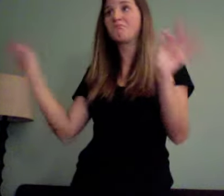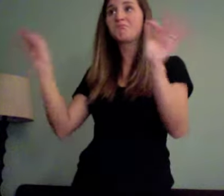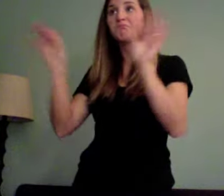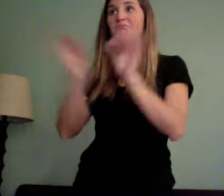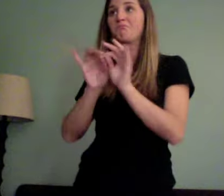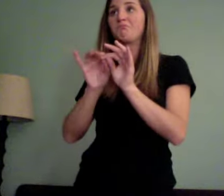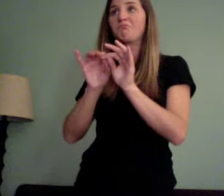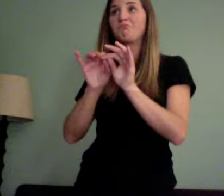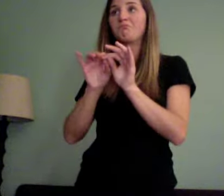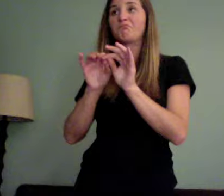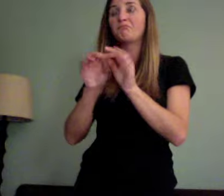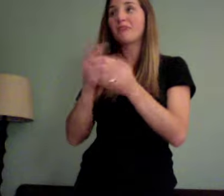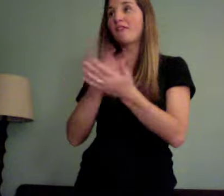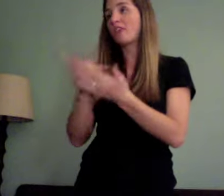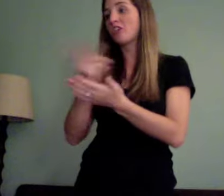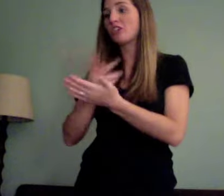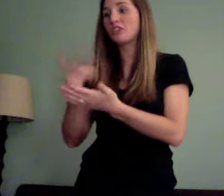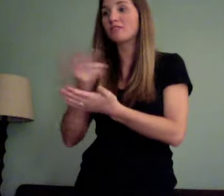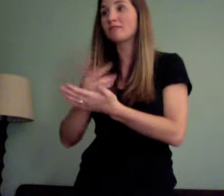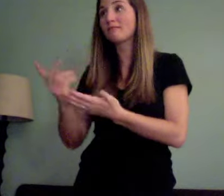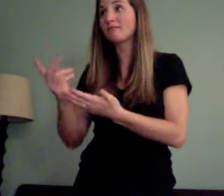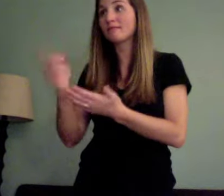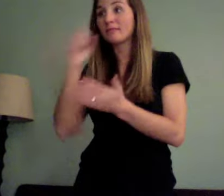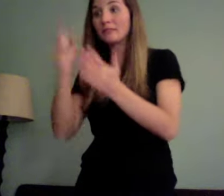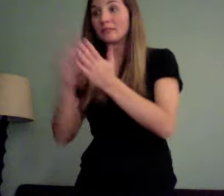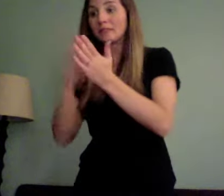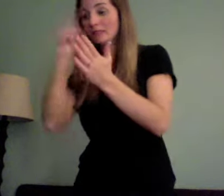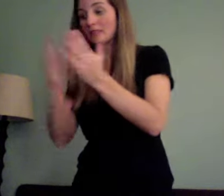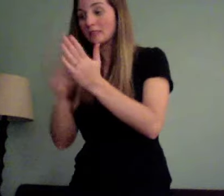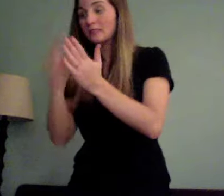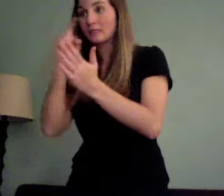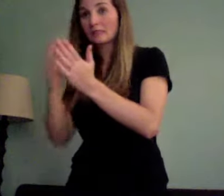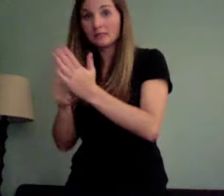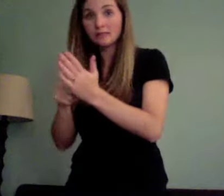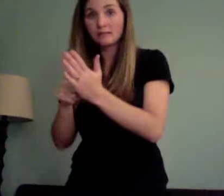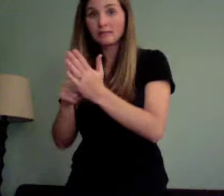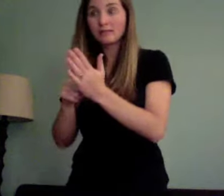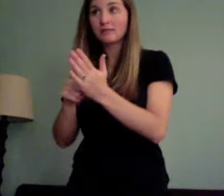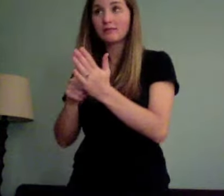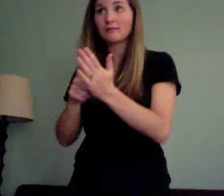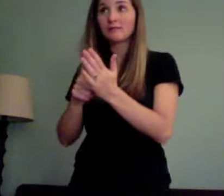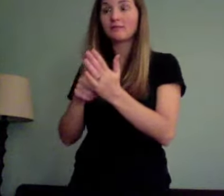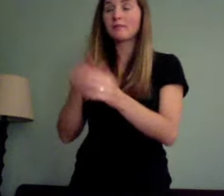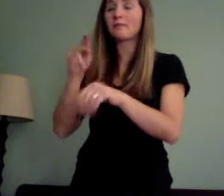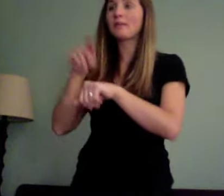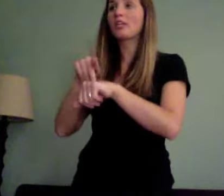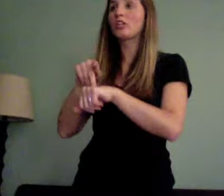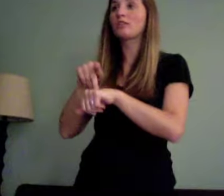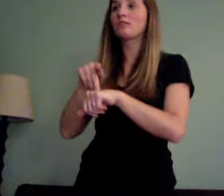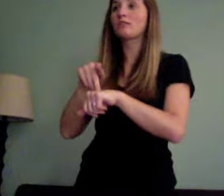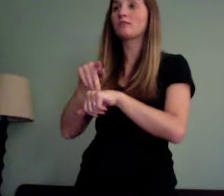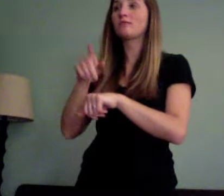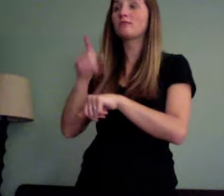that have just shown themselves to you throughout this passage. Peter, do you love